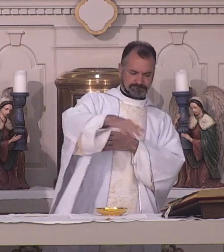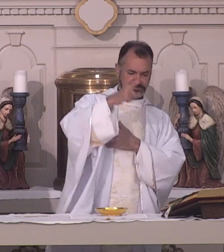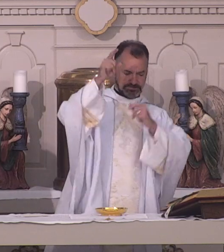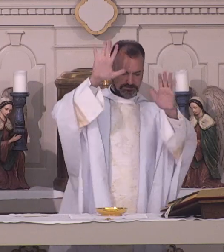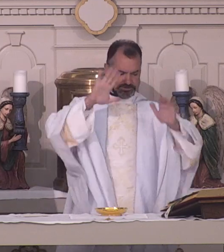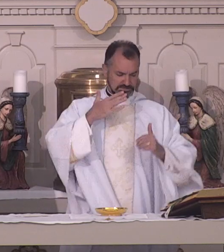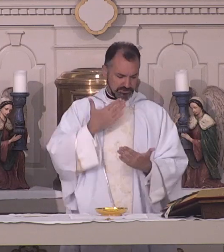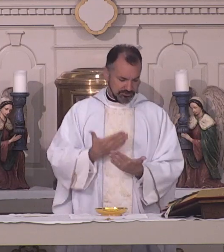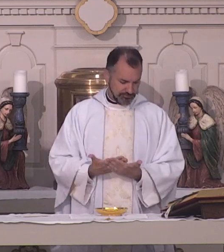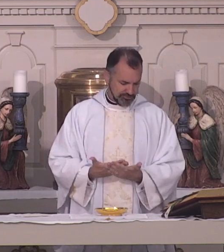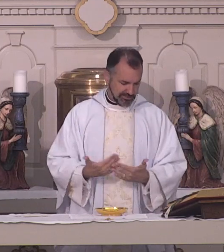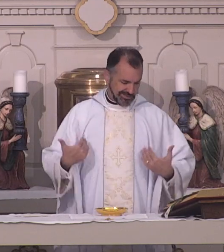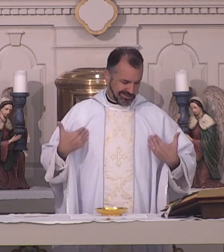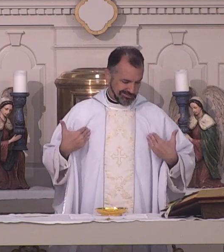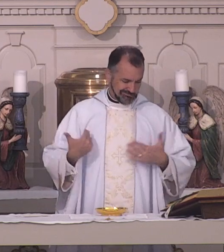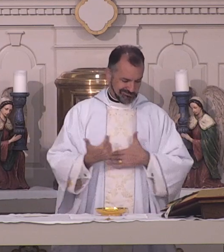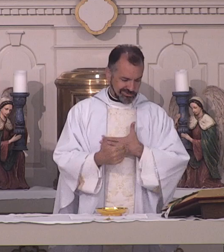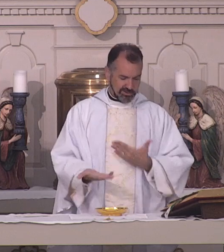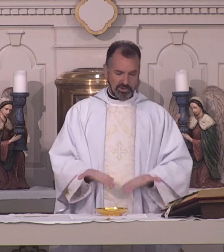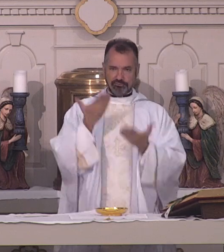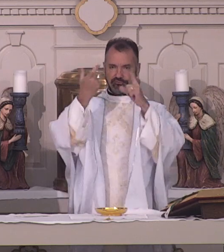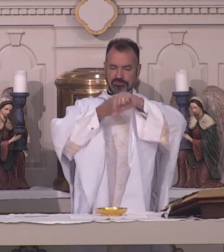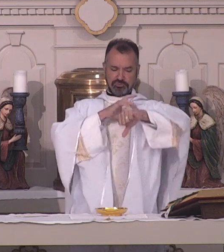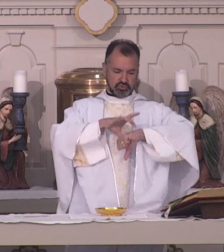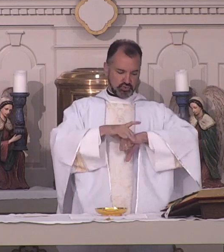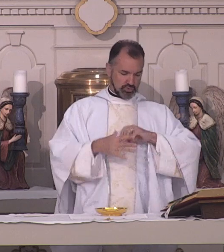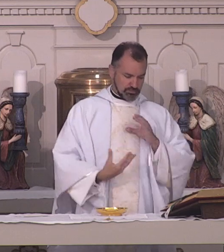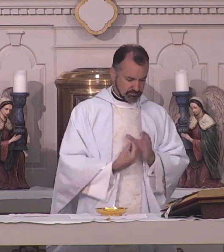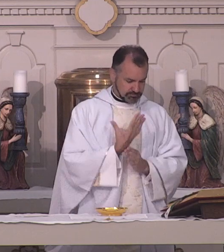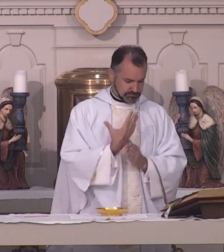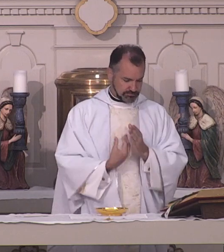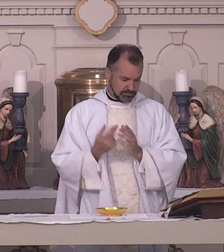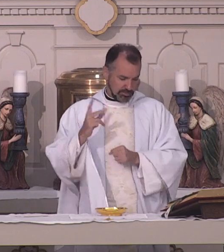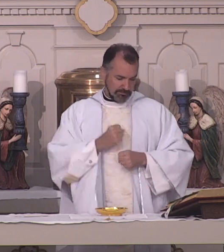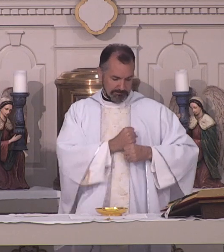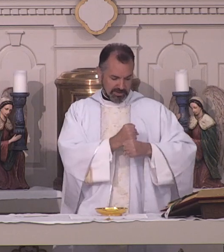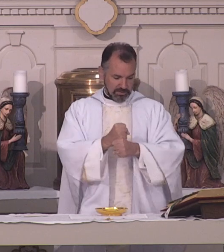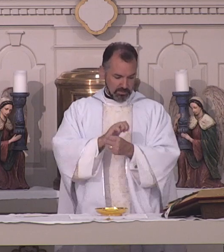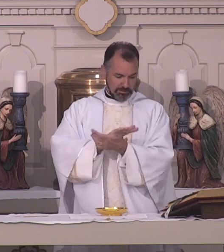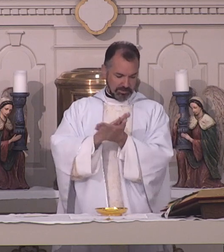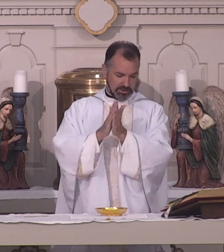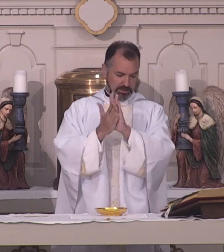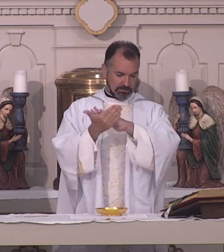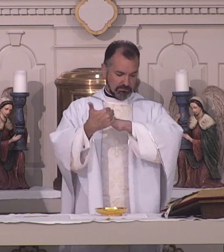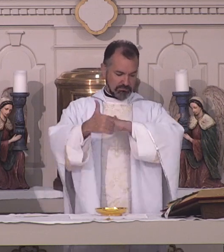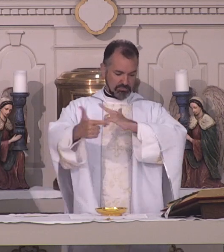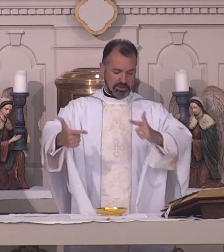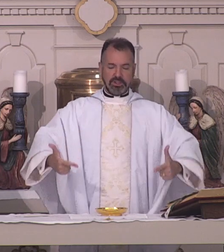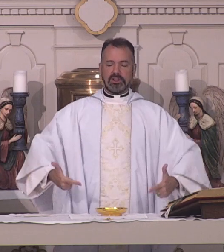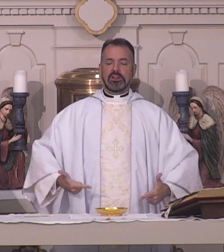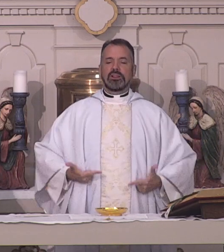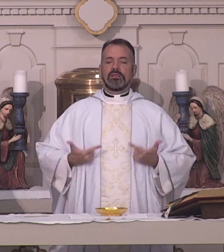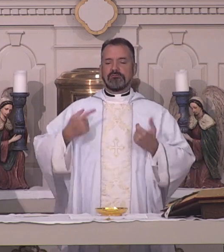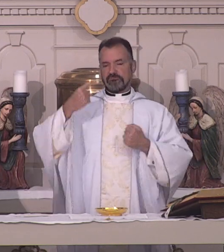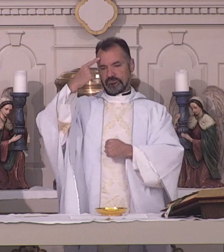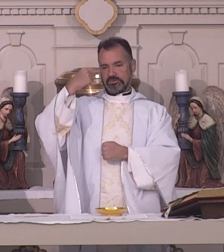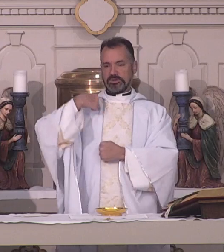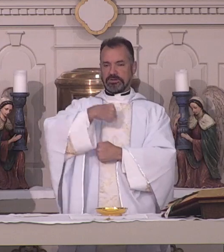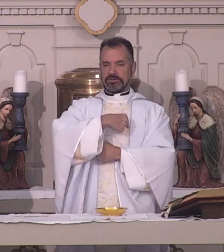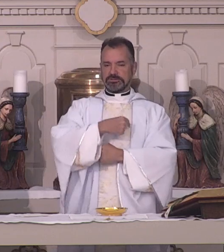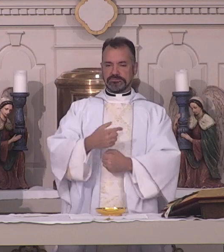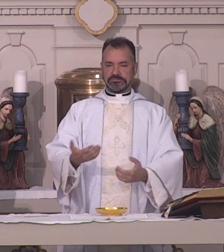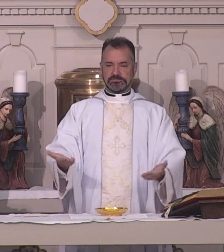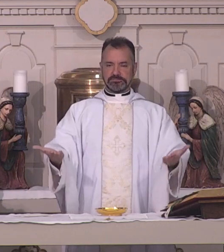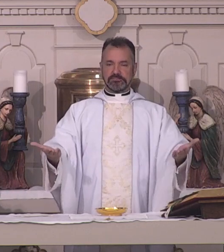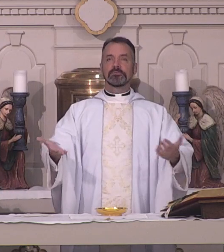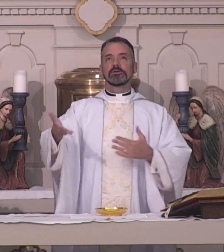Blessed are you, Lord God of all creation, for through your goodness we have received the bread we offer you, fruit of the earth and work of